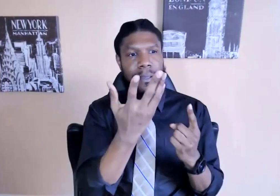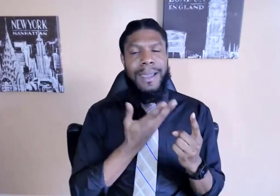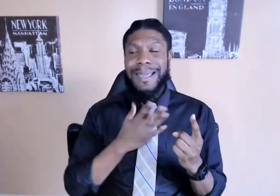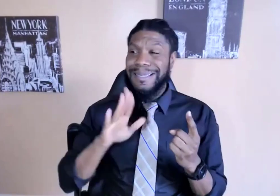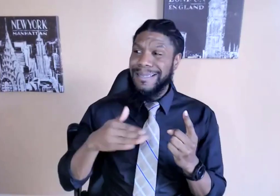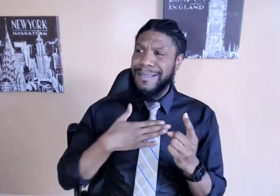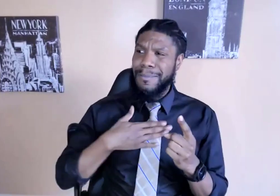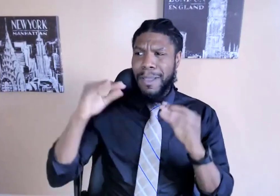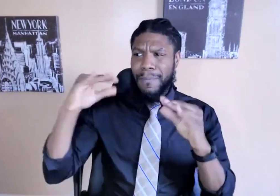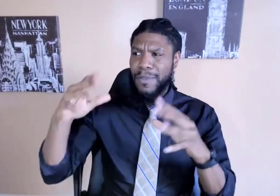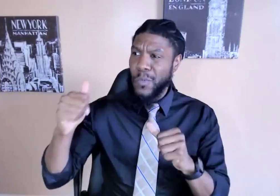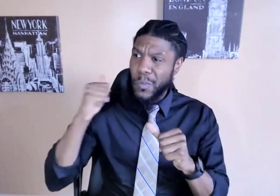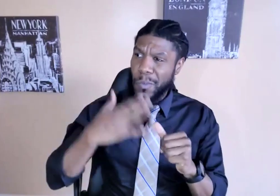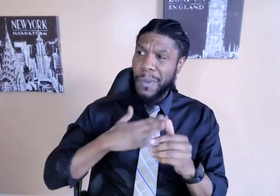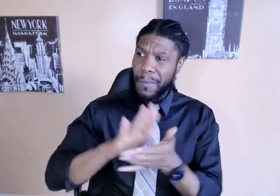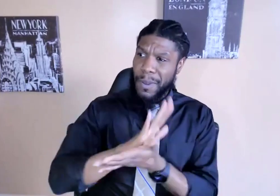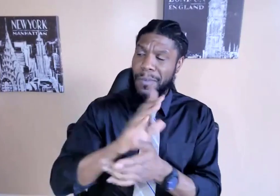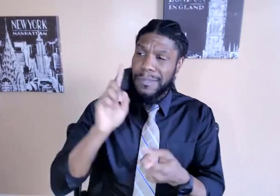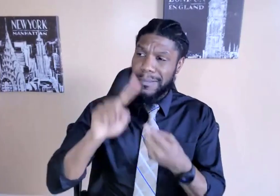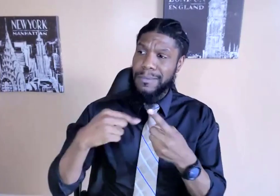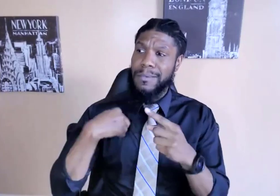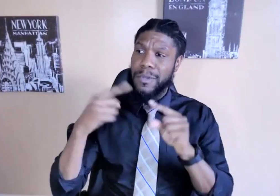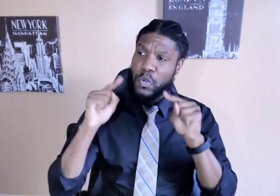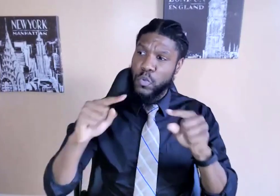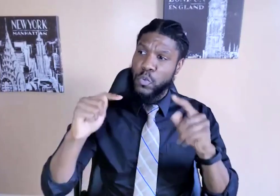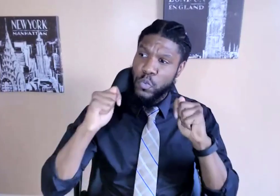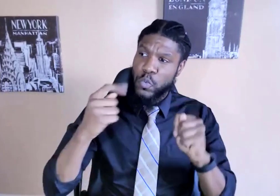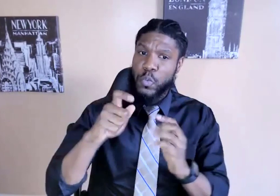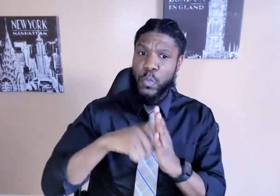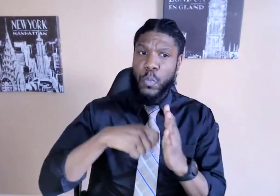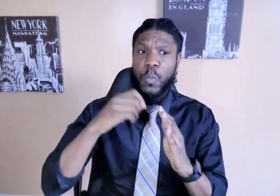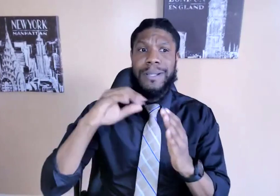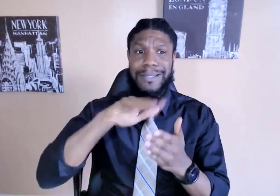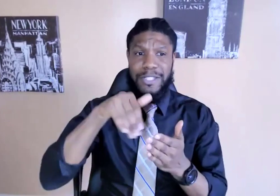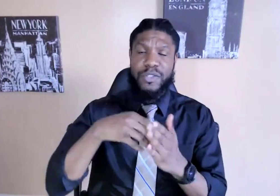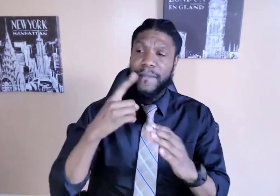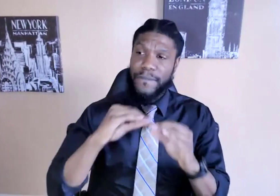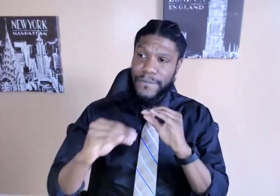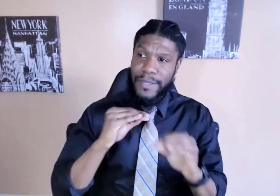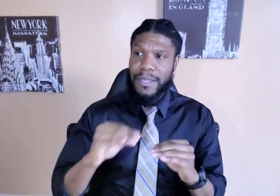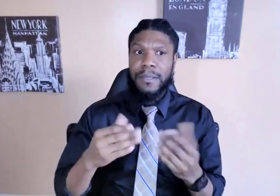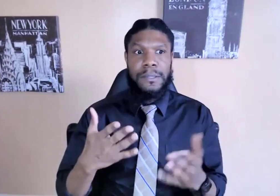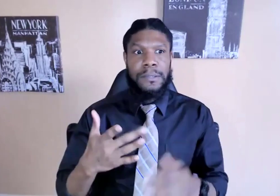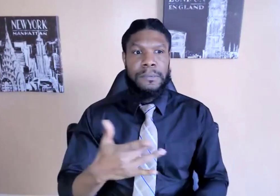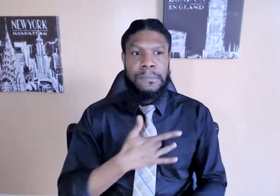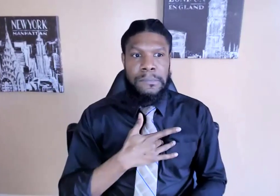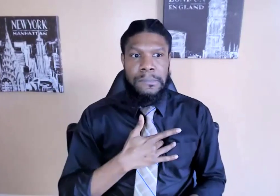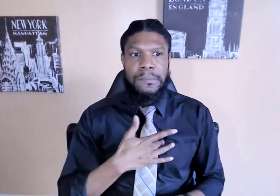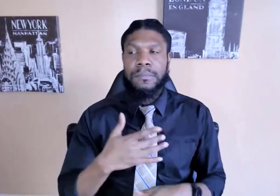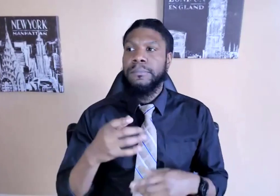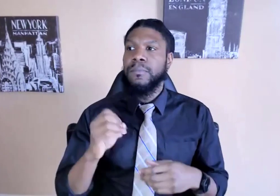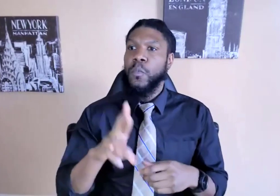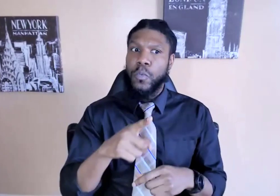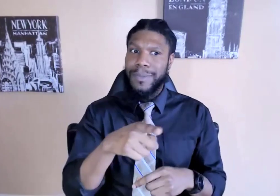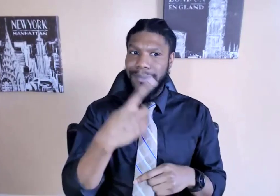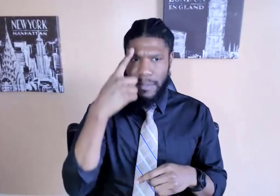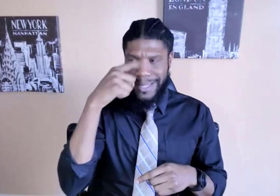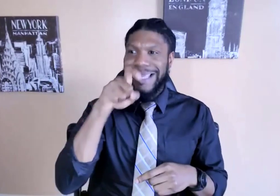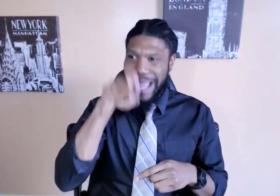their paper until they go to a writing center tutor to fix it, or that they need to go there. So